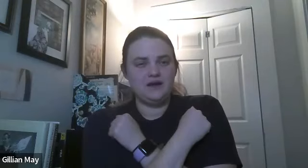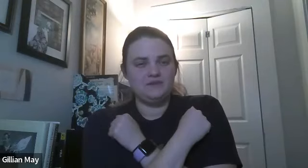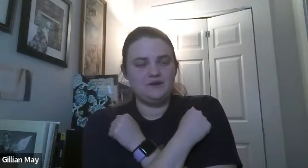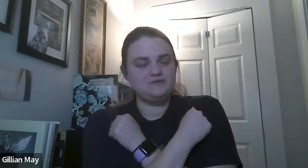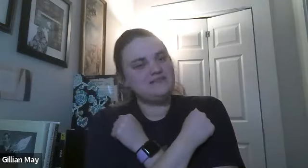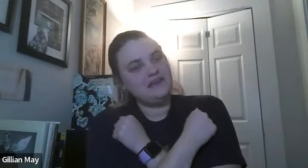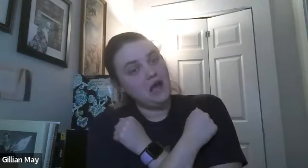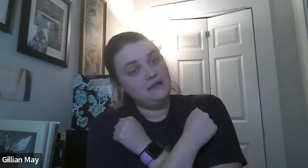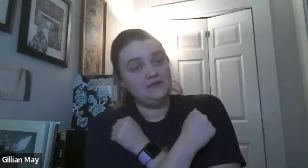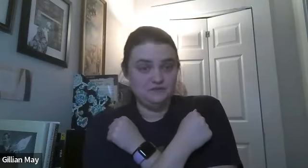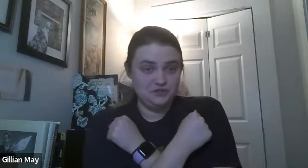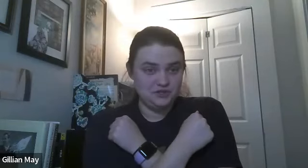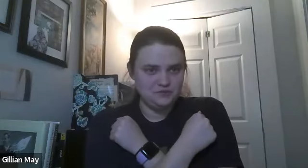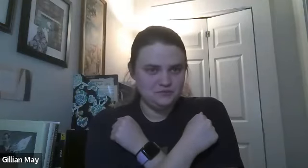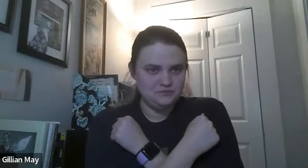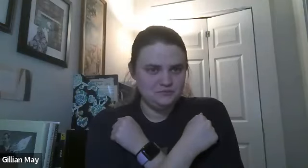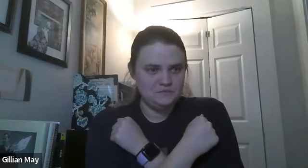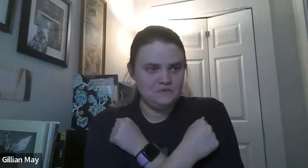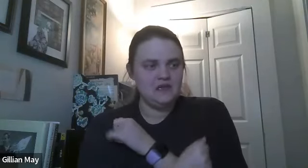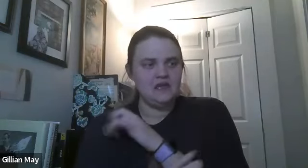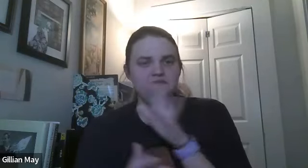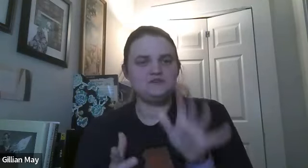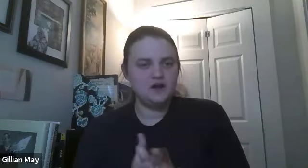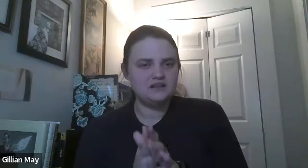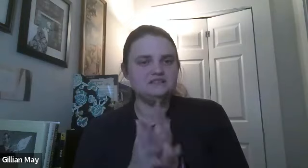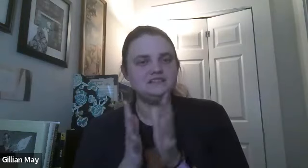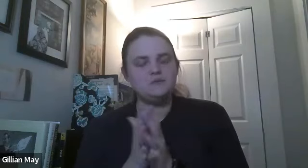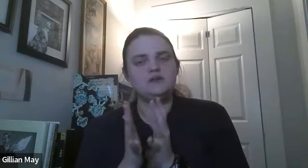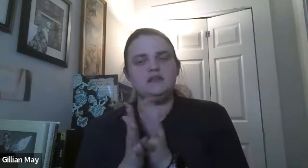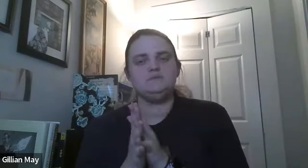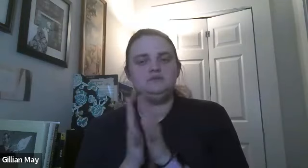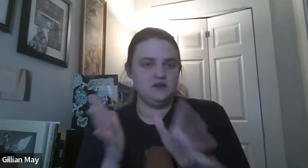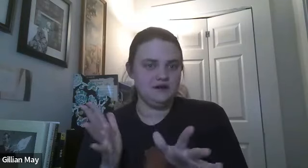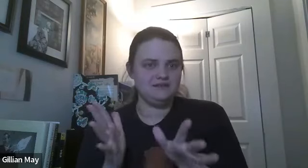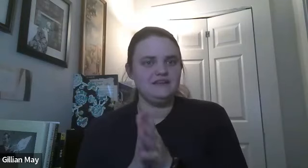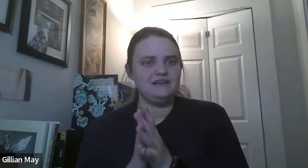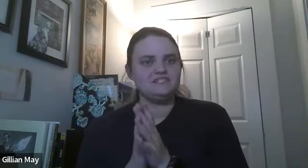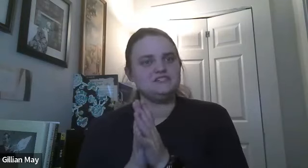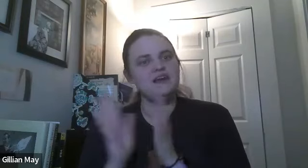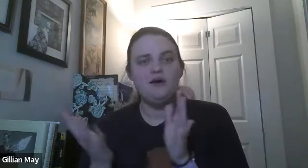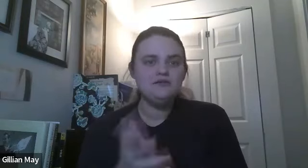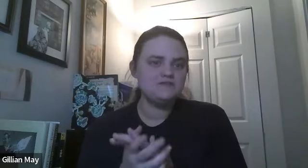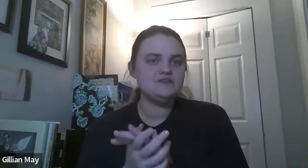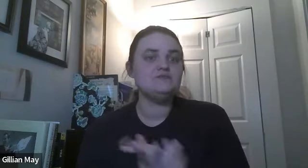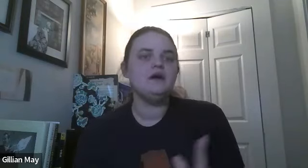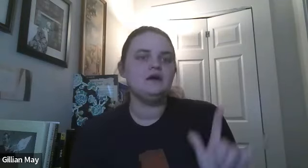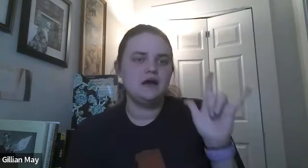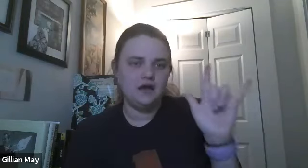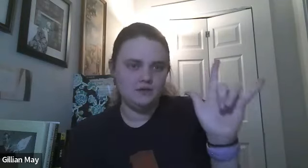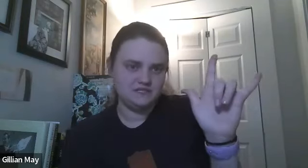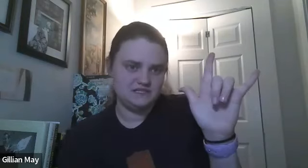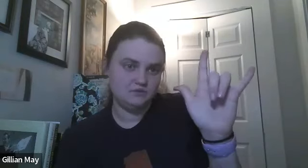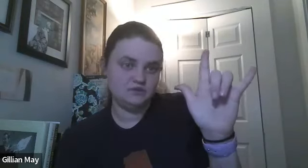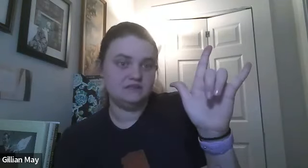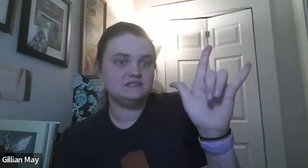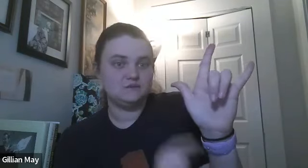if you're ever saying like, I love you, if you're talking to someone like platonically, like it's just like, oh, I love you, I would stick with this that we see